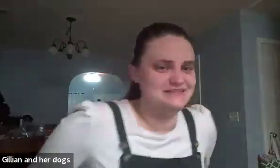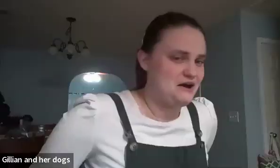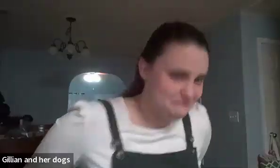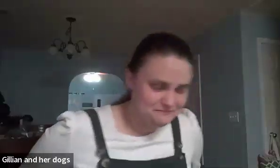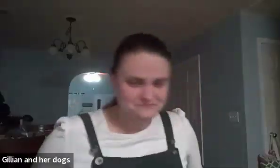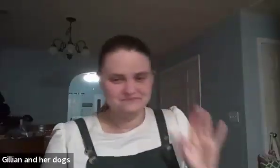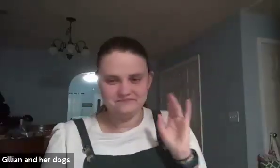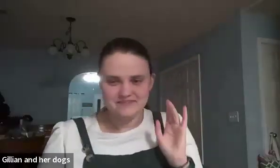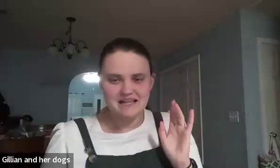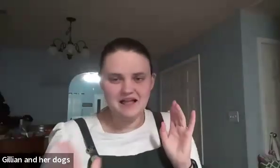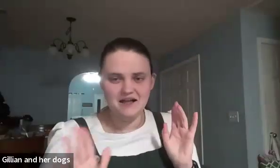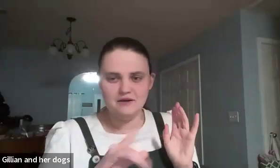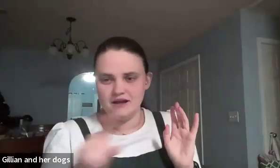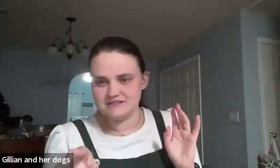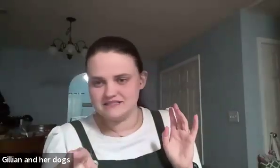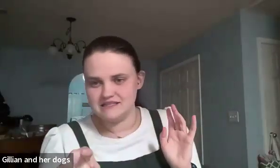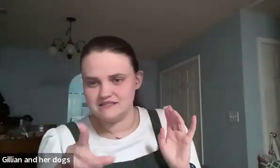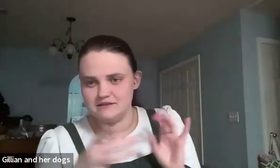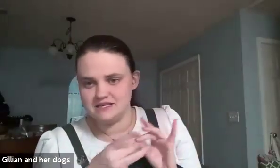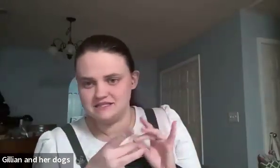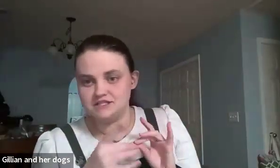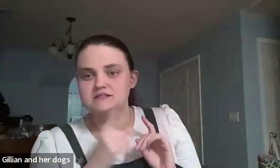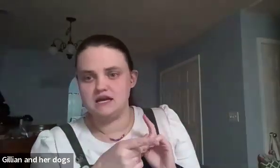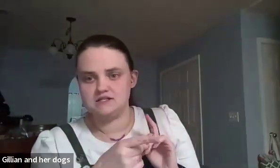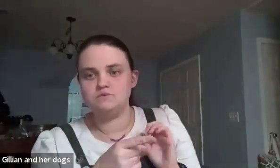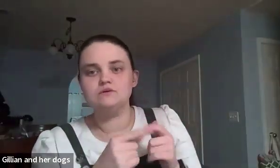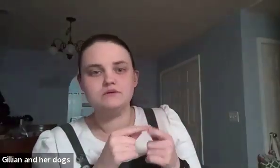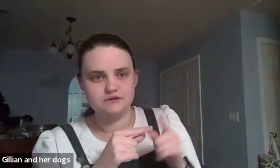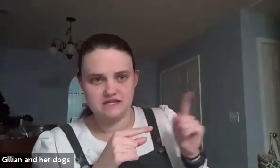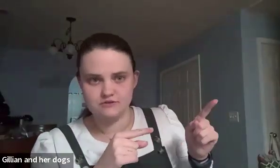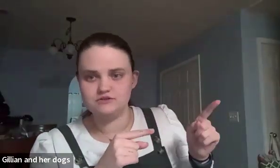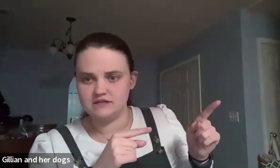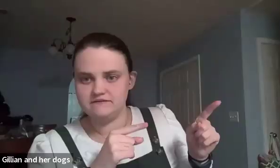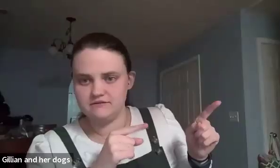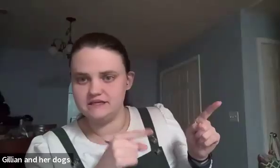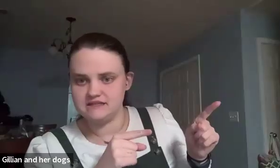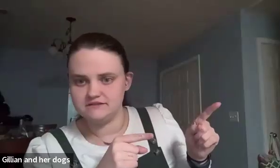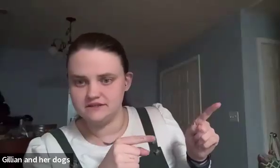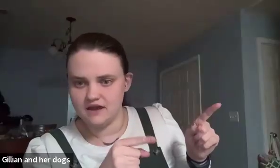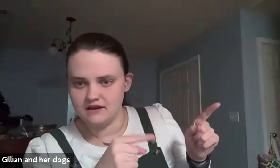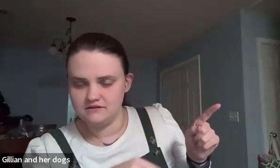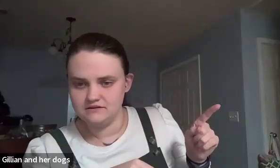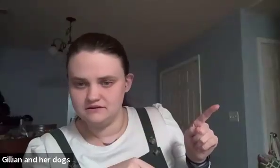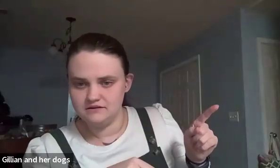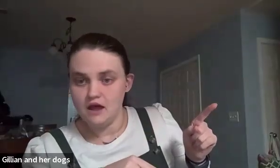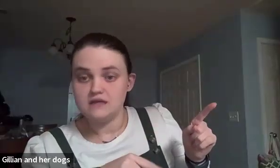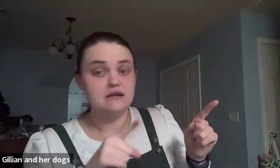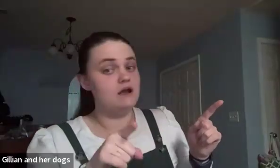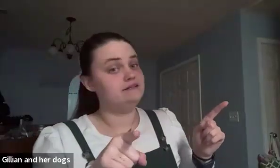So, I was gonna see, let's see the messages. Yes, we will review 10 through 25. We can definitely do that. See, okay, I did